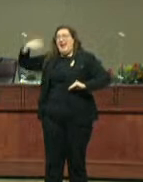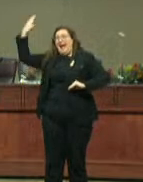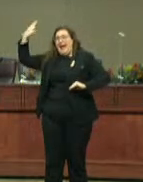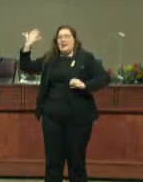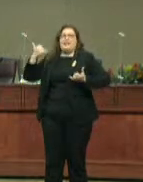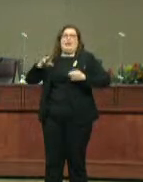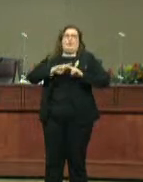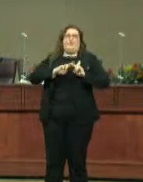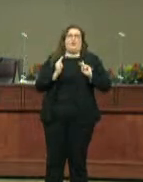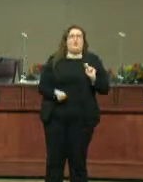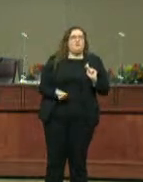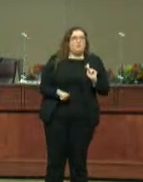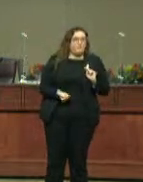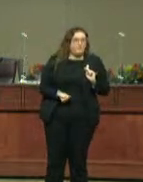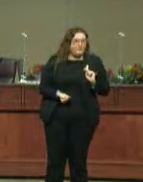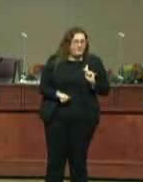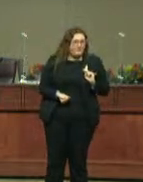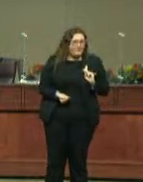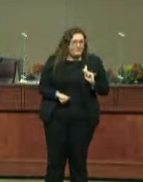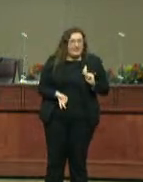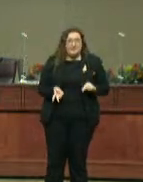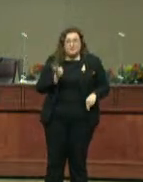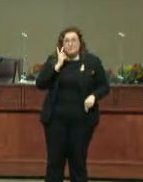29 cases.